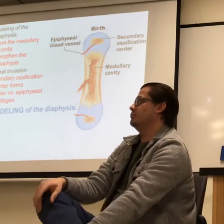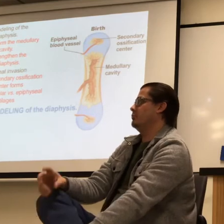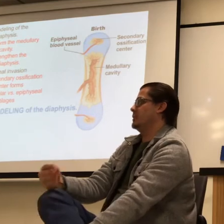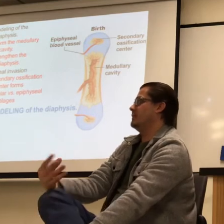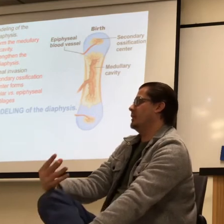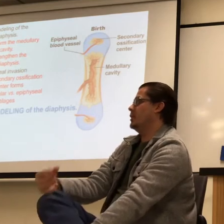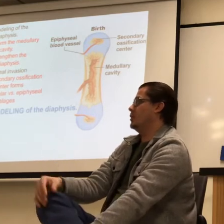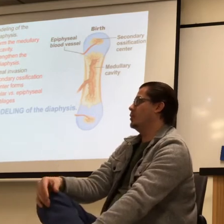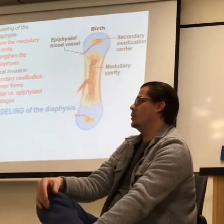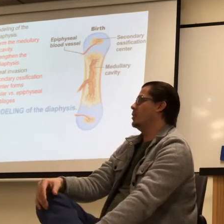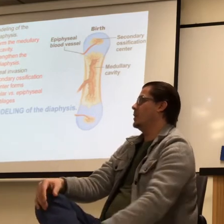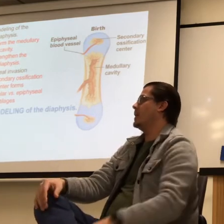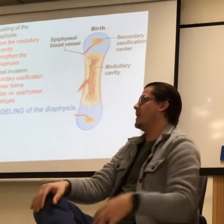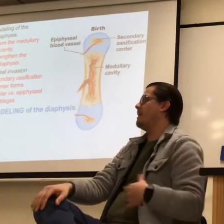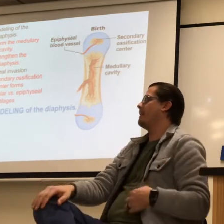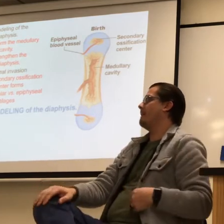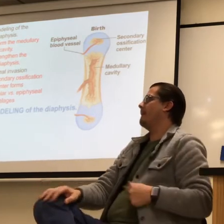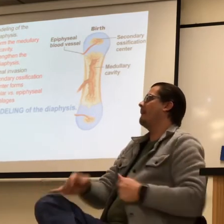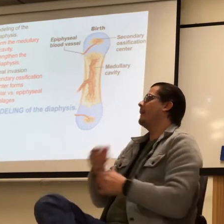Primary